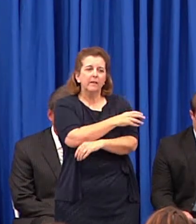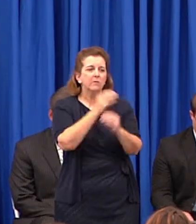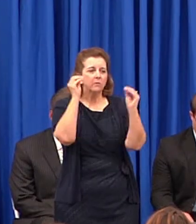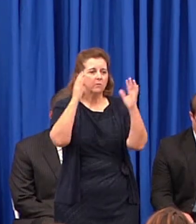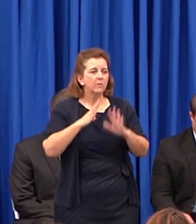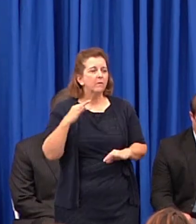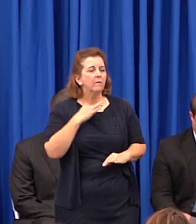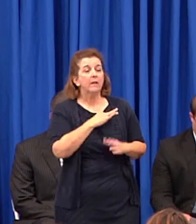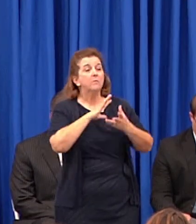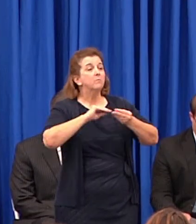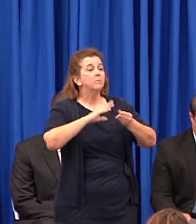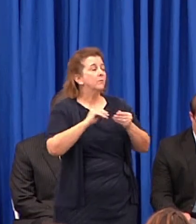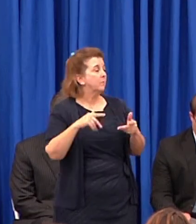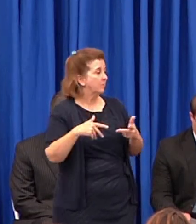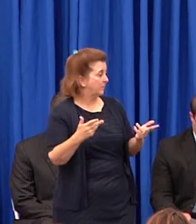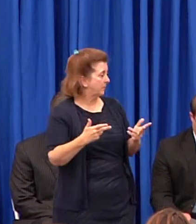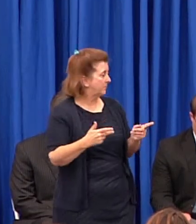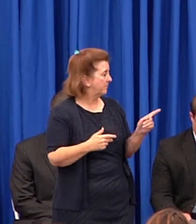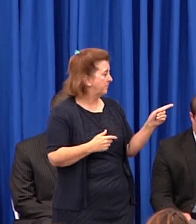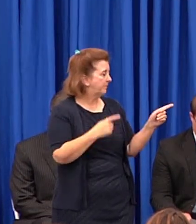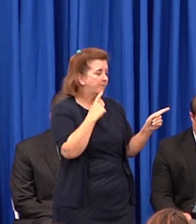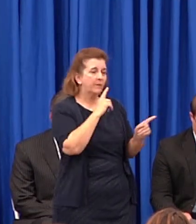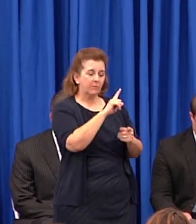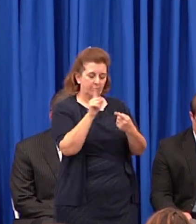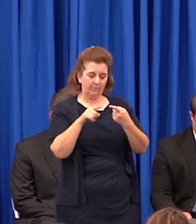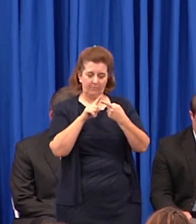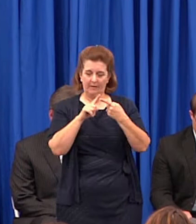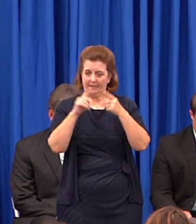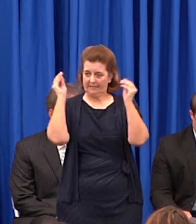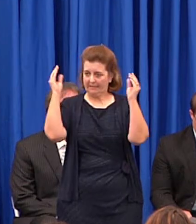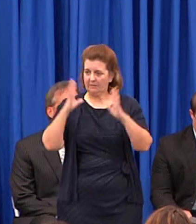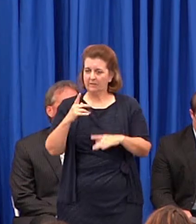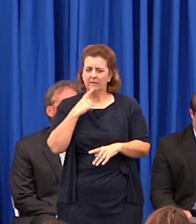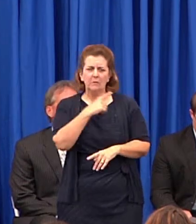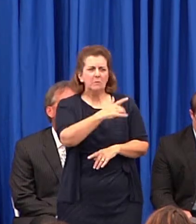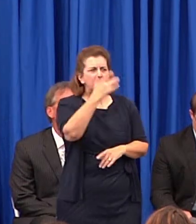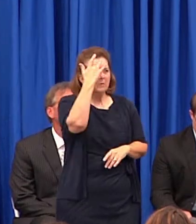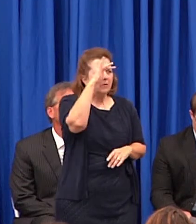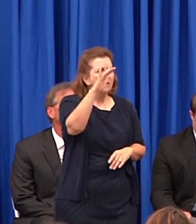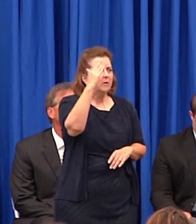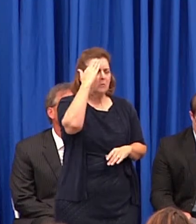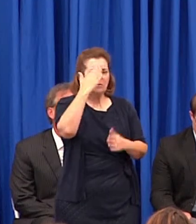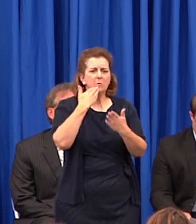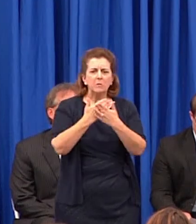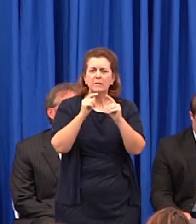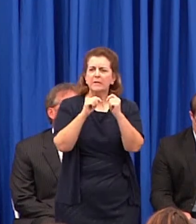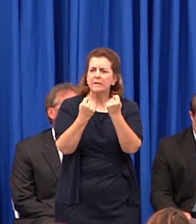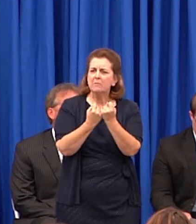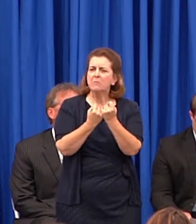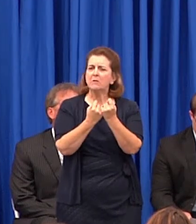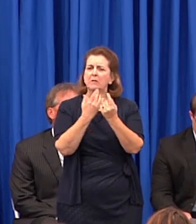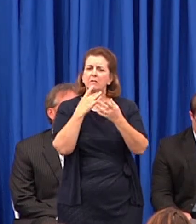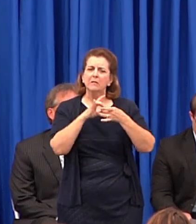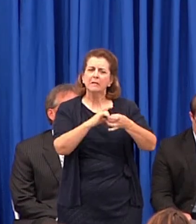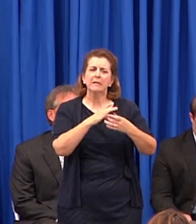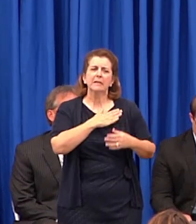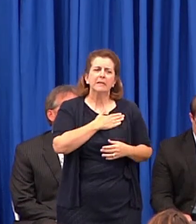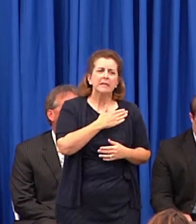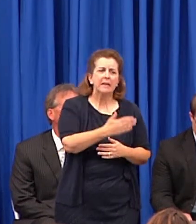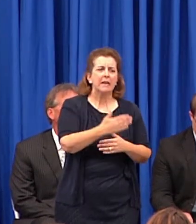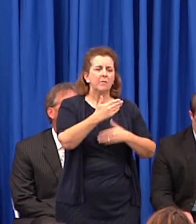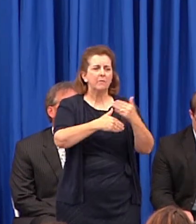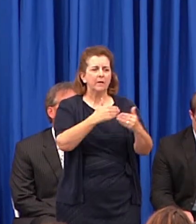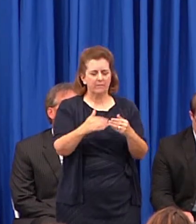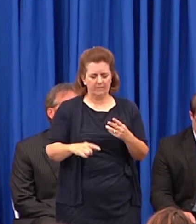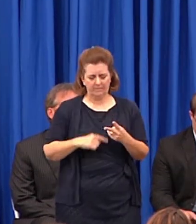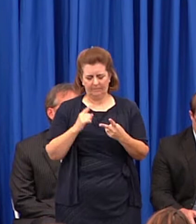to say about Christina. Her first clinical instructor said, "She's knowledgeable, has good teamwork, is kind and professional." Her preceptor said, "She's a